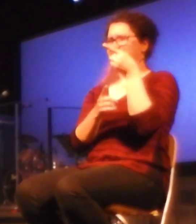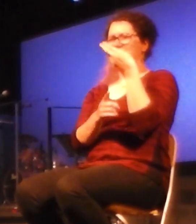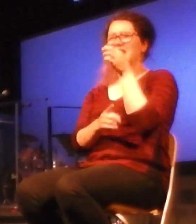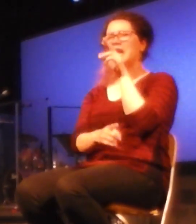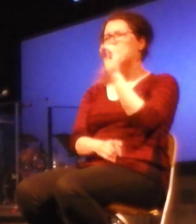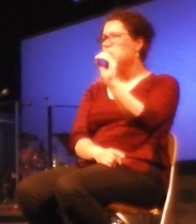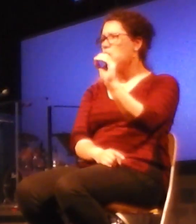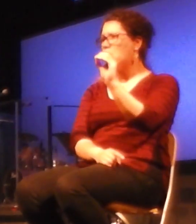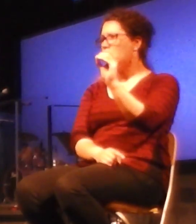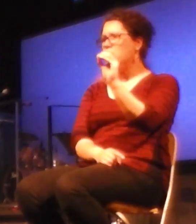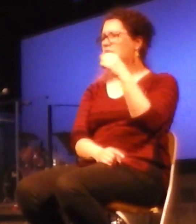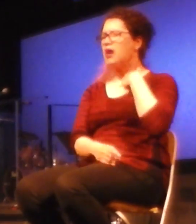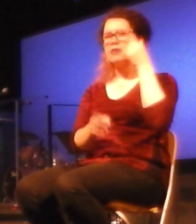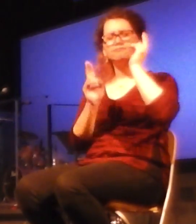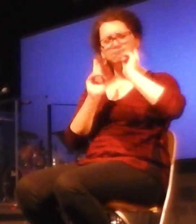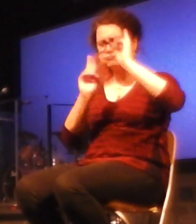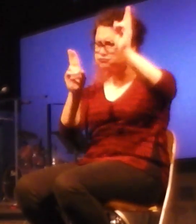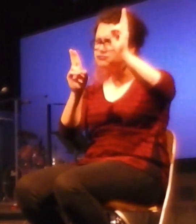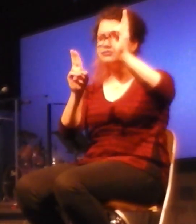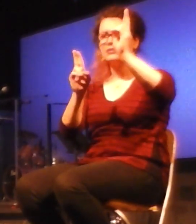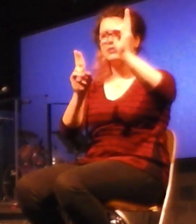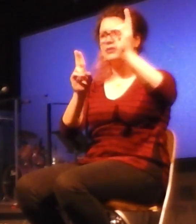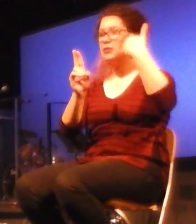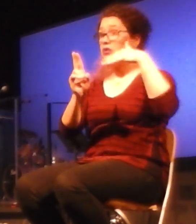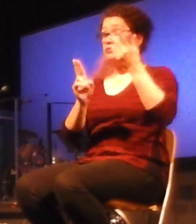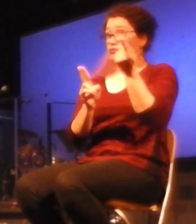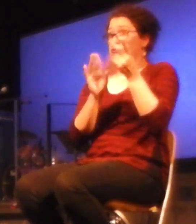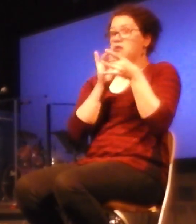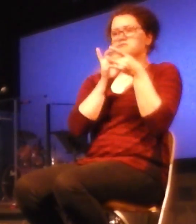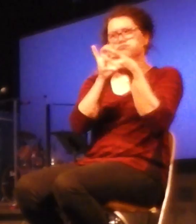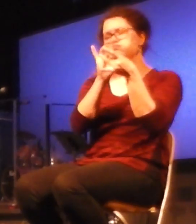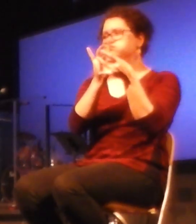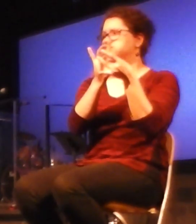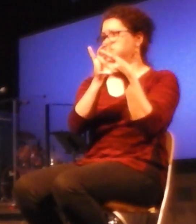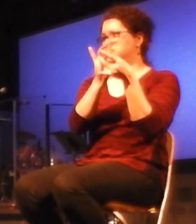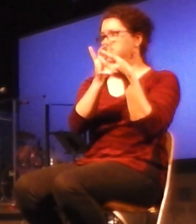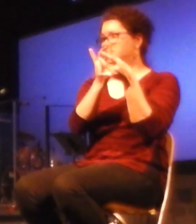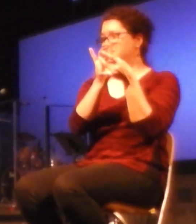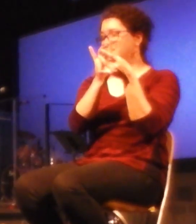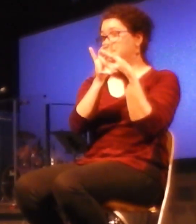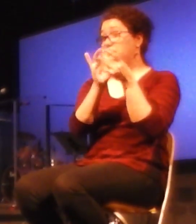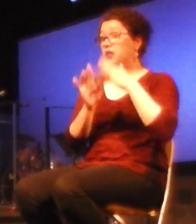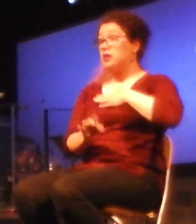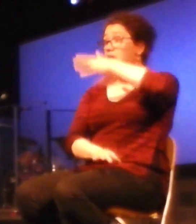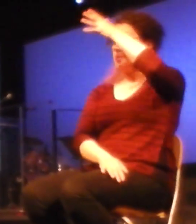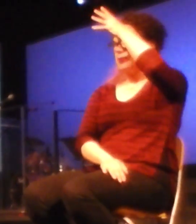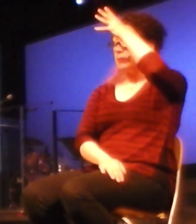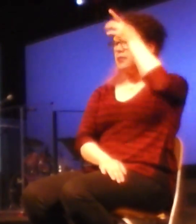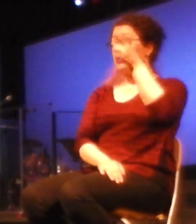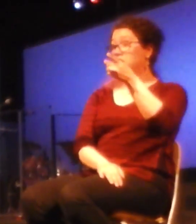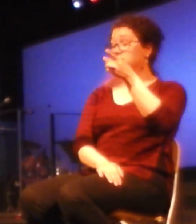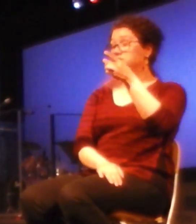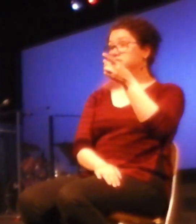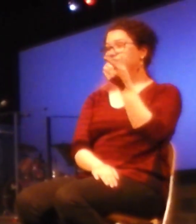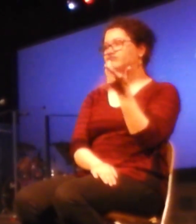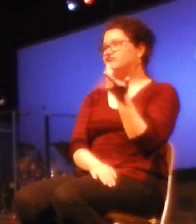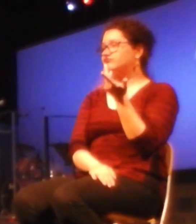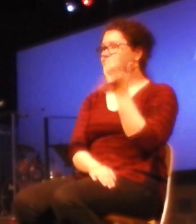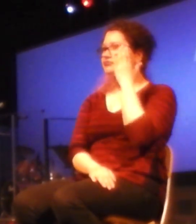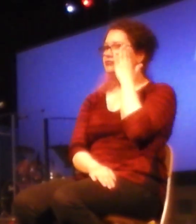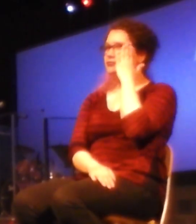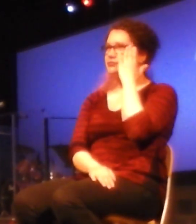me. And we are a very close relationship. And my dad is one of those people in